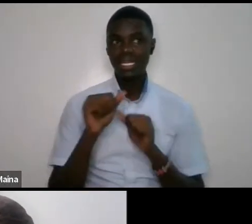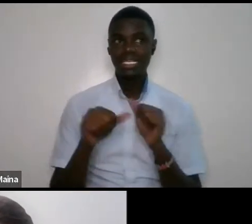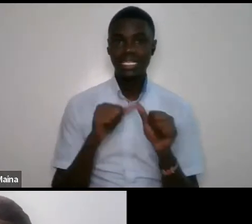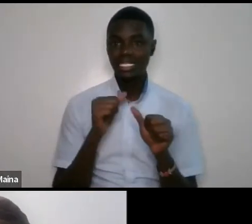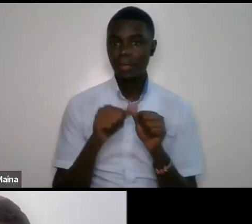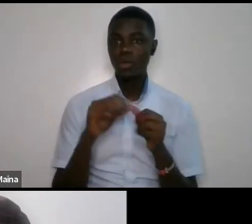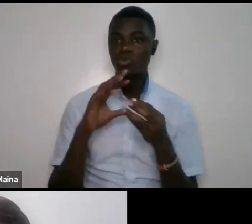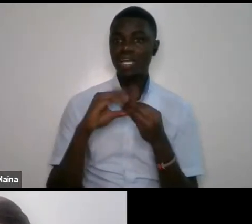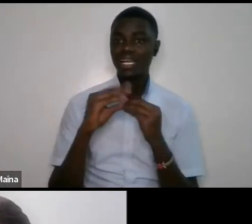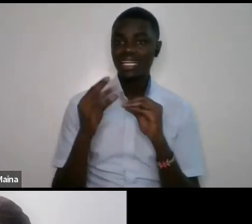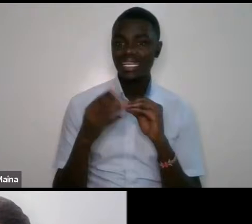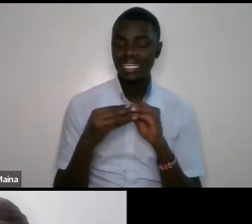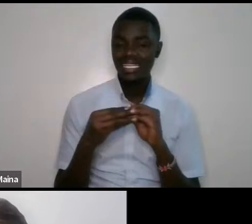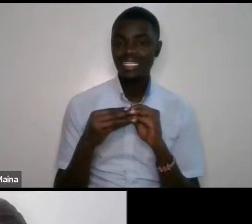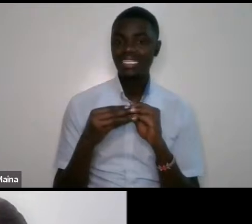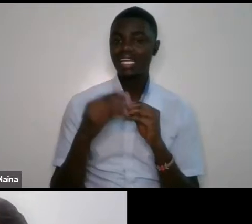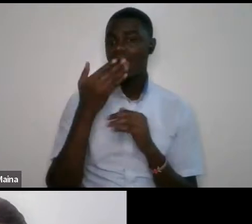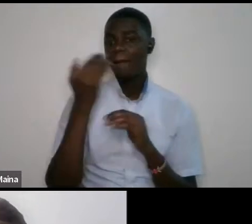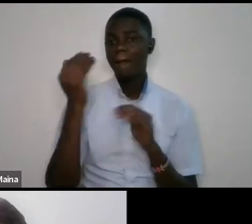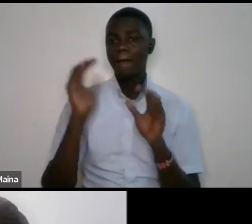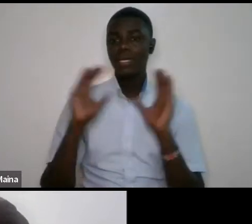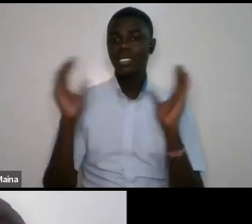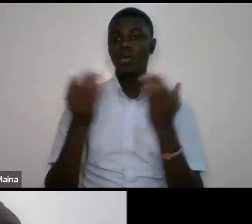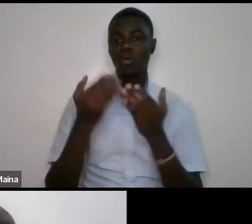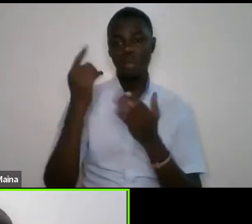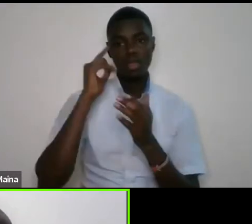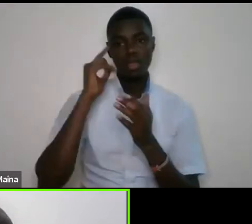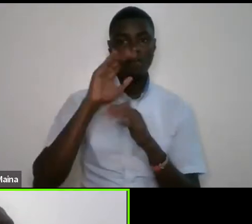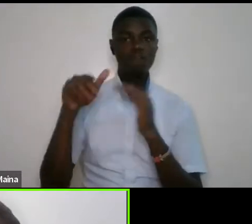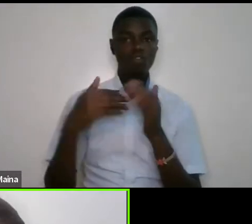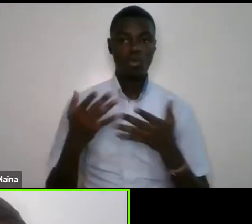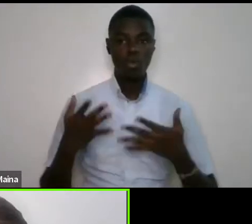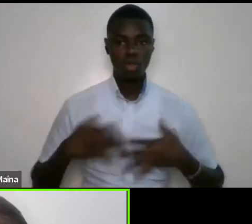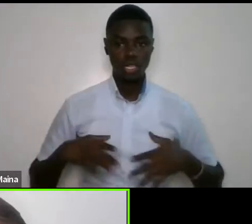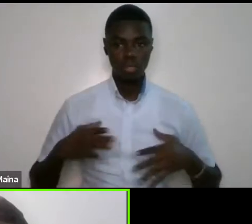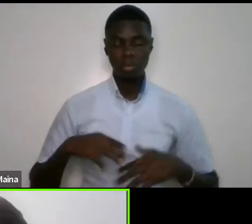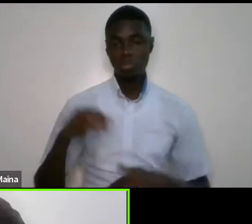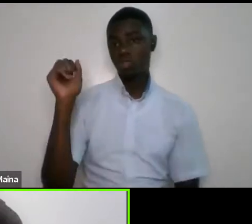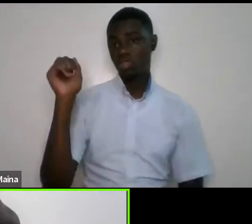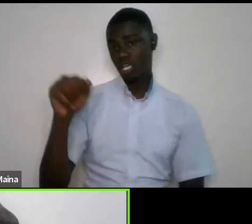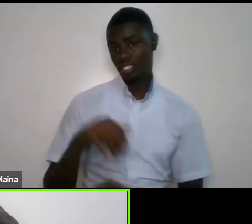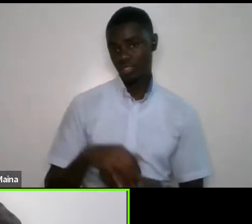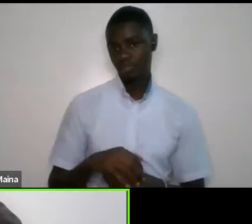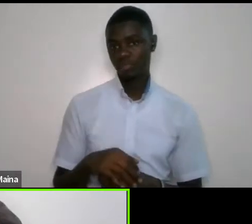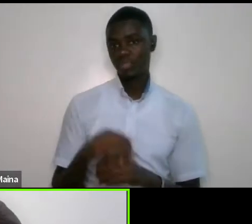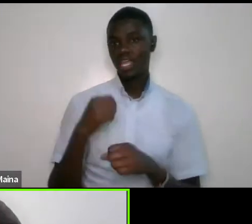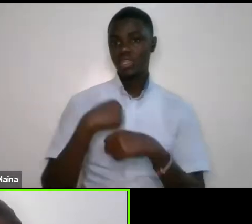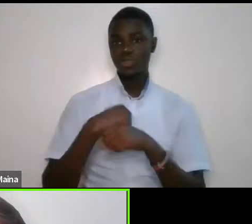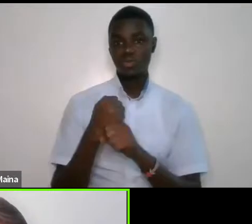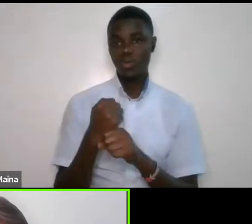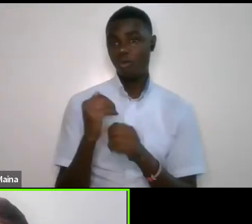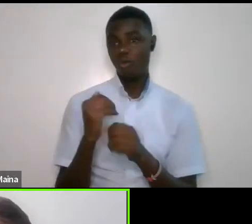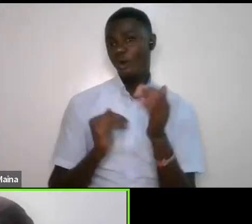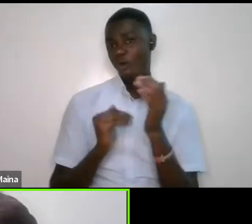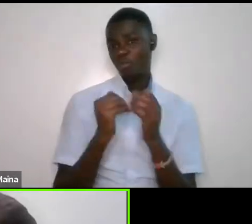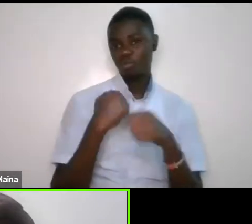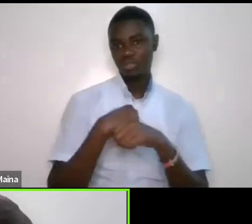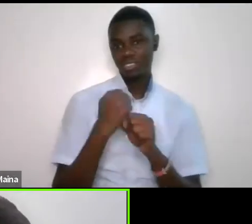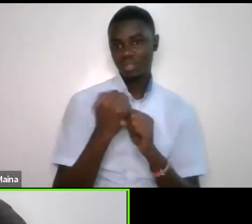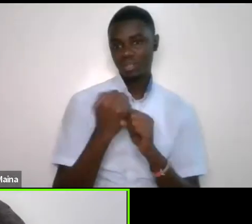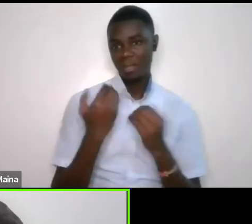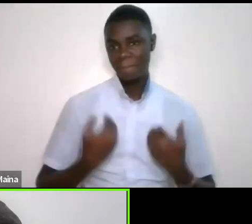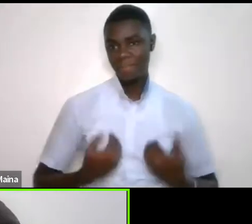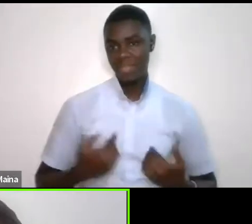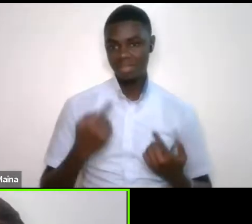creating a better world for everybody. Yes, you almost make me cry. And we have a third